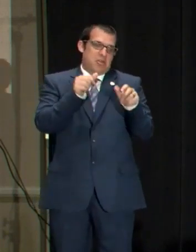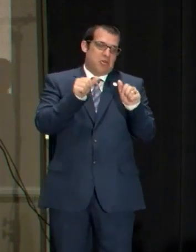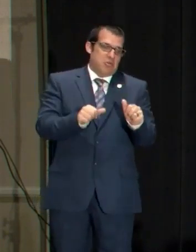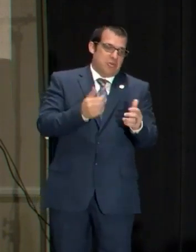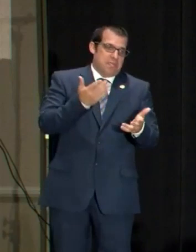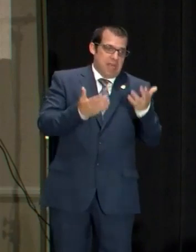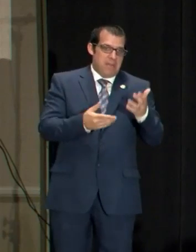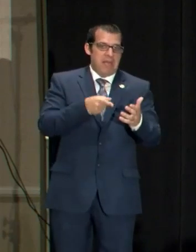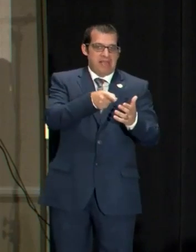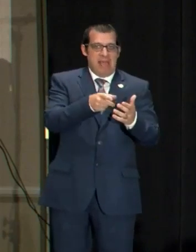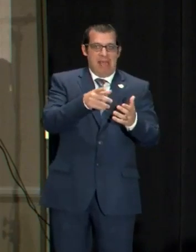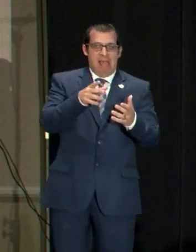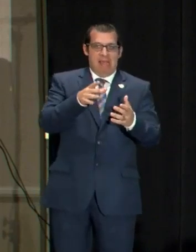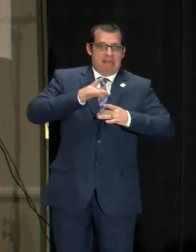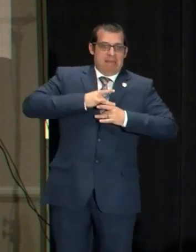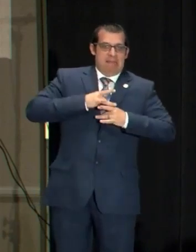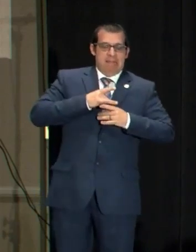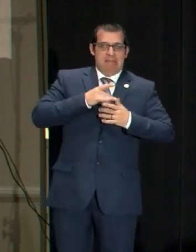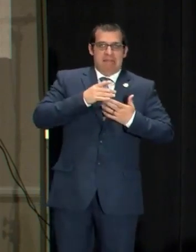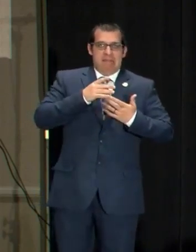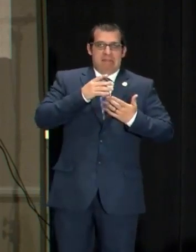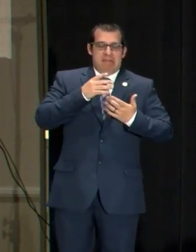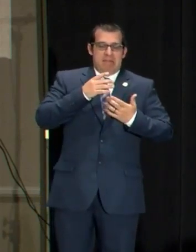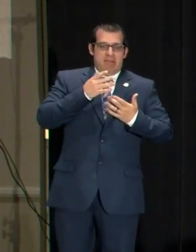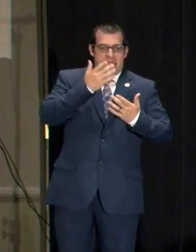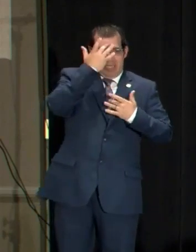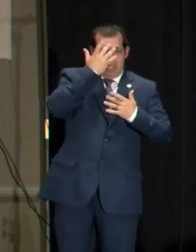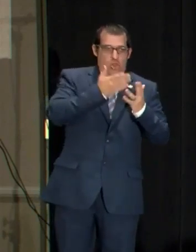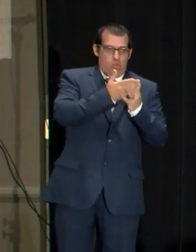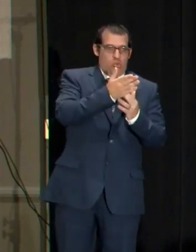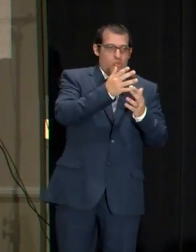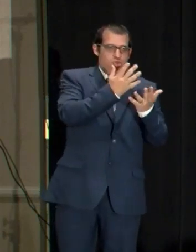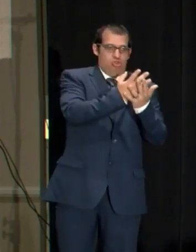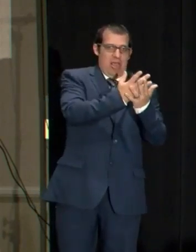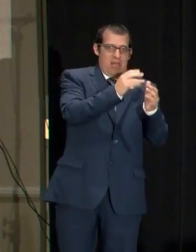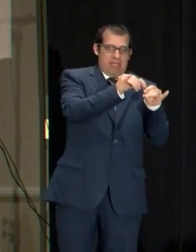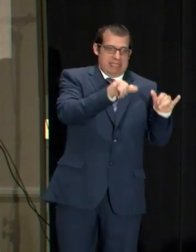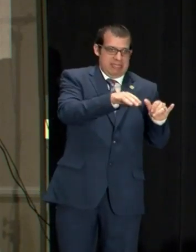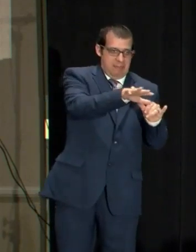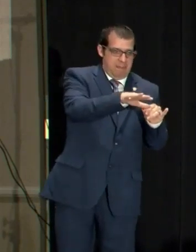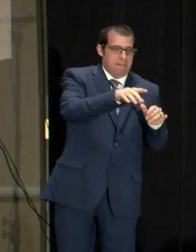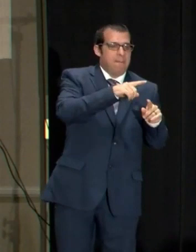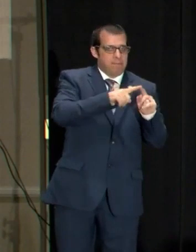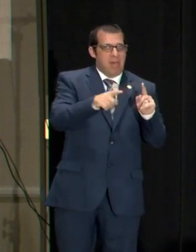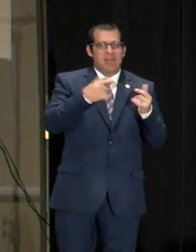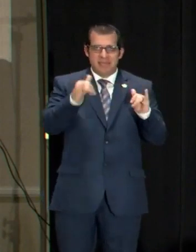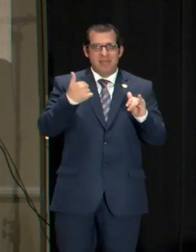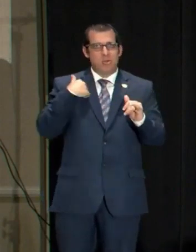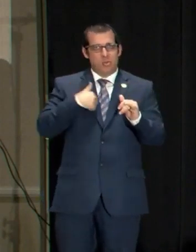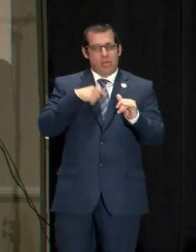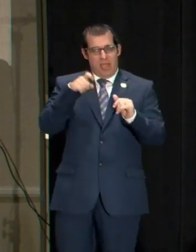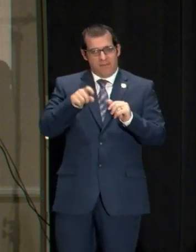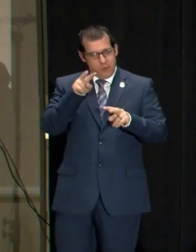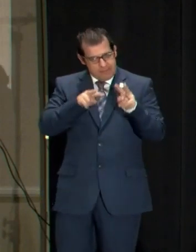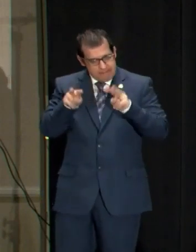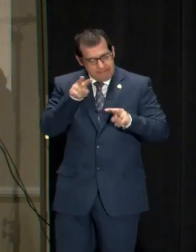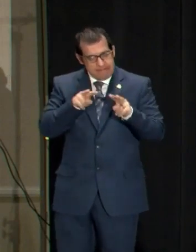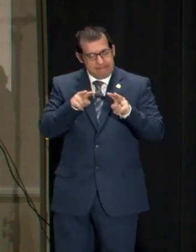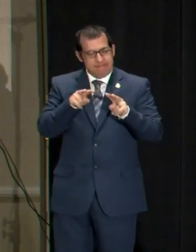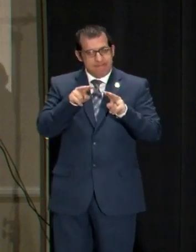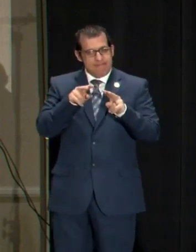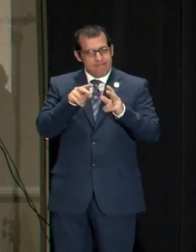who acquired their infection in a correctional facility, but in general, I think we need to take that very seriously, and